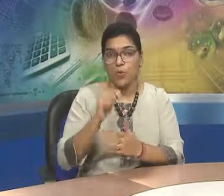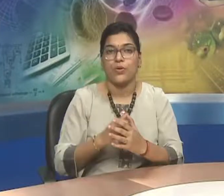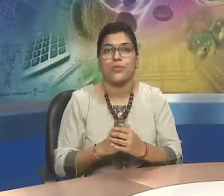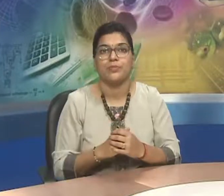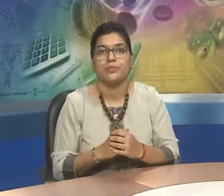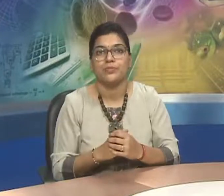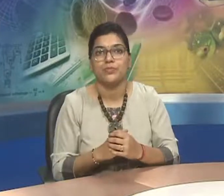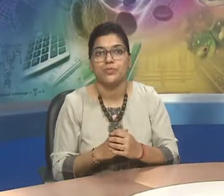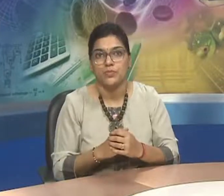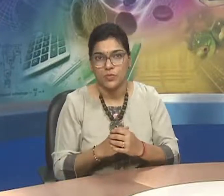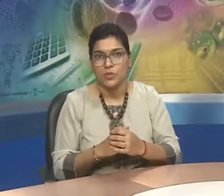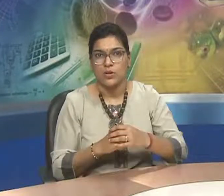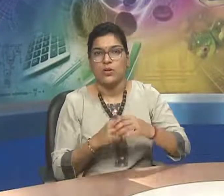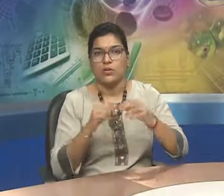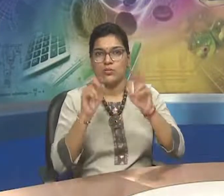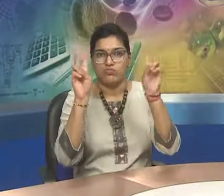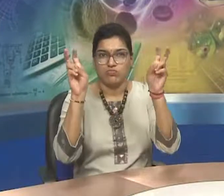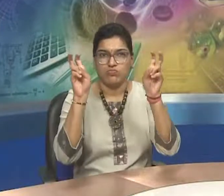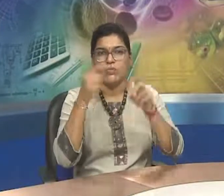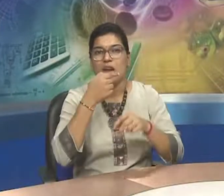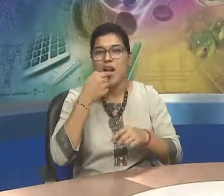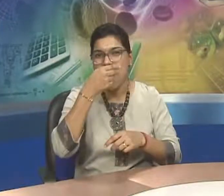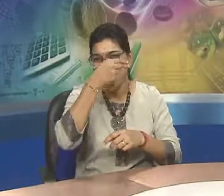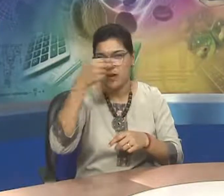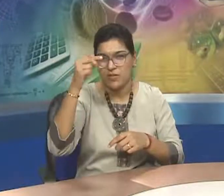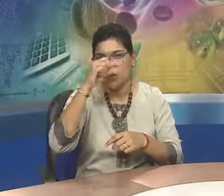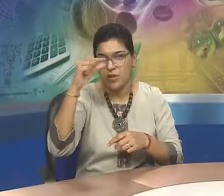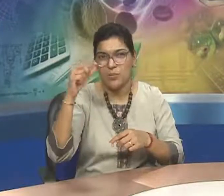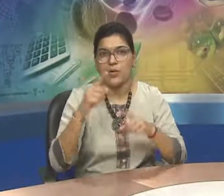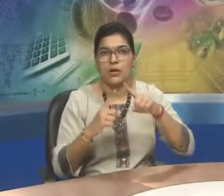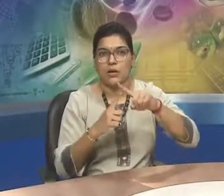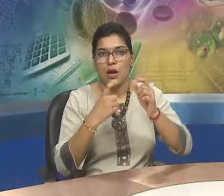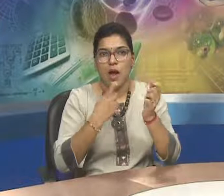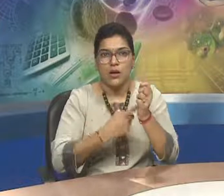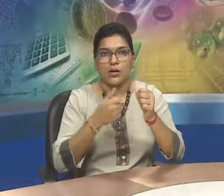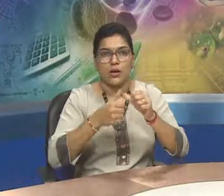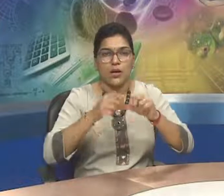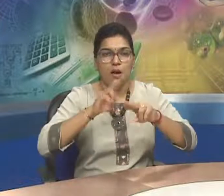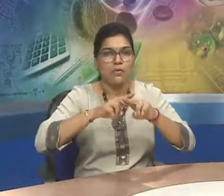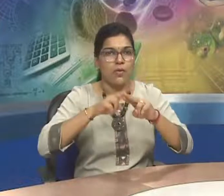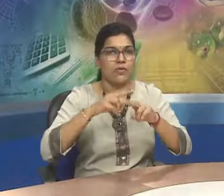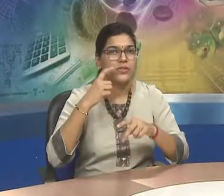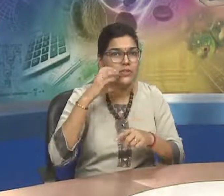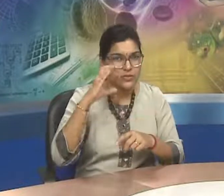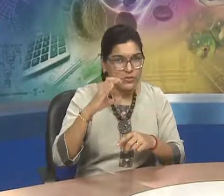Now, this point also comes under the right against exploitation.